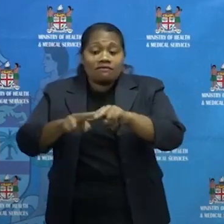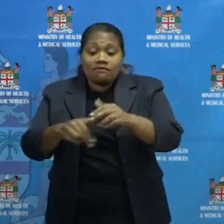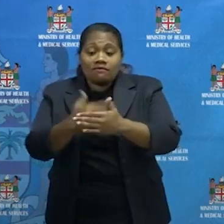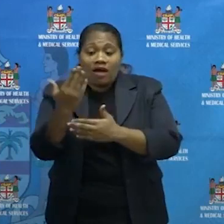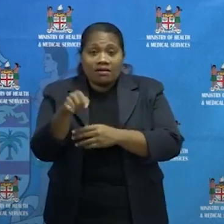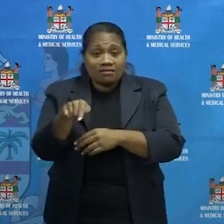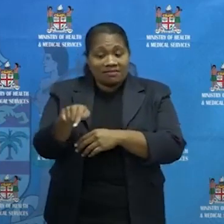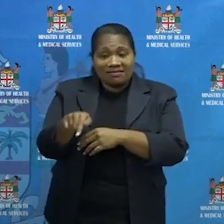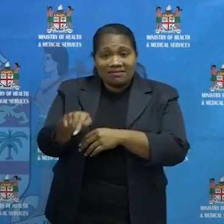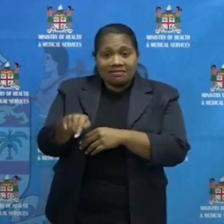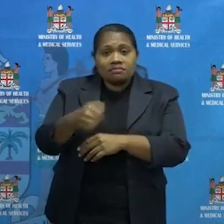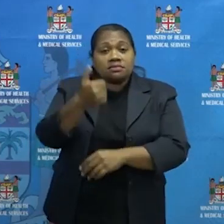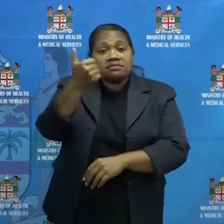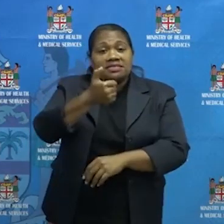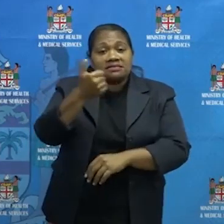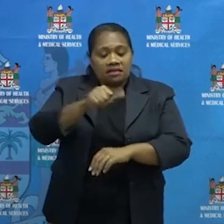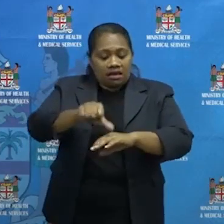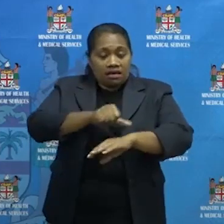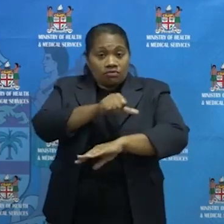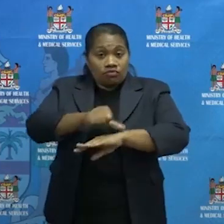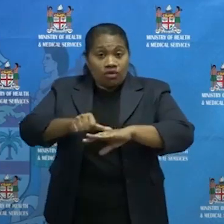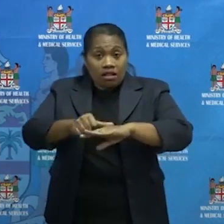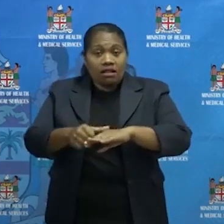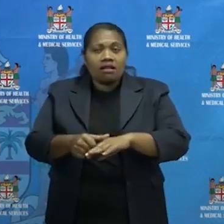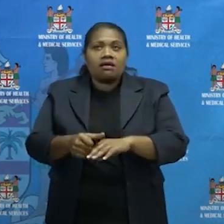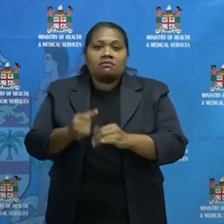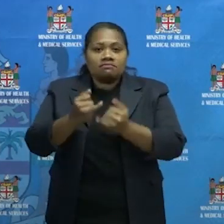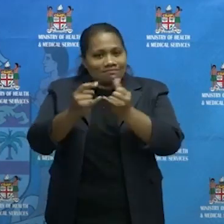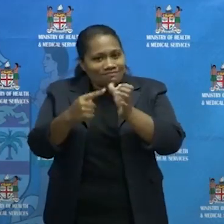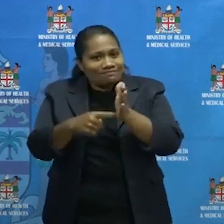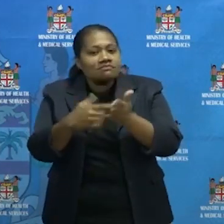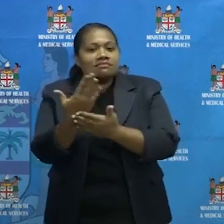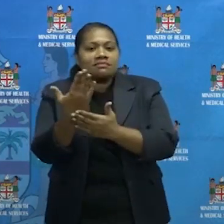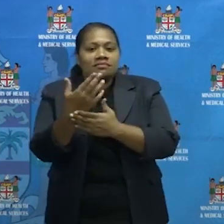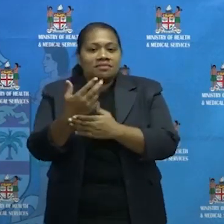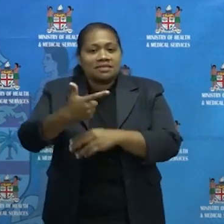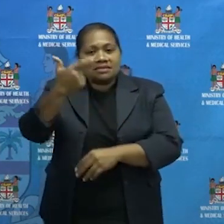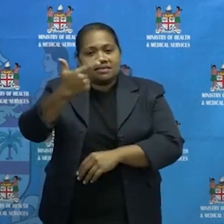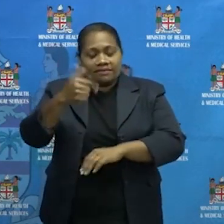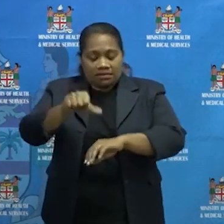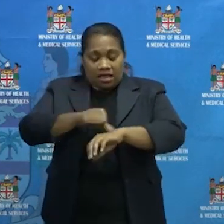the 16th of April, and Saturday, the 17th of April.